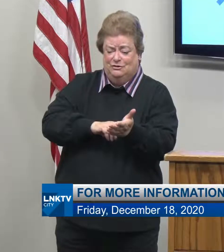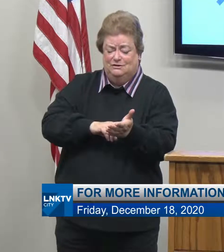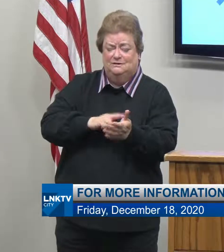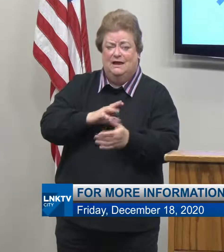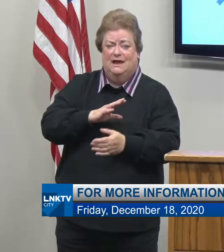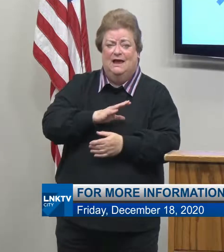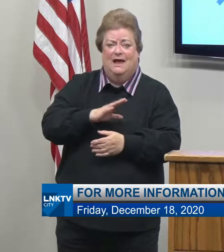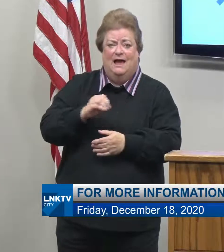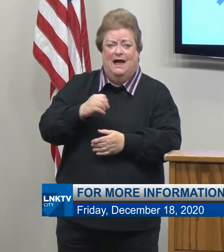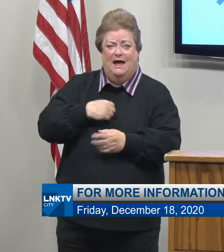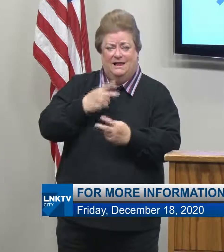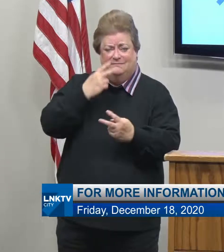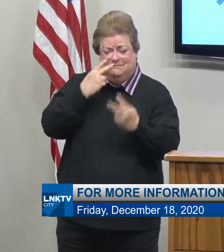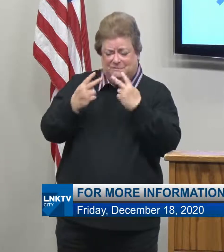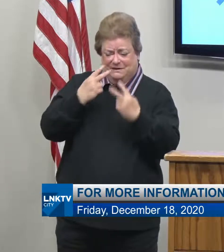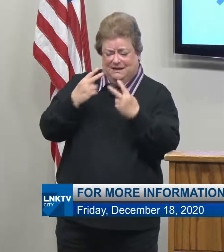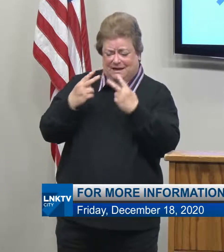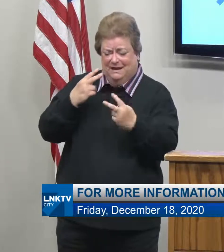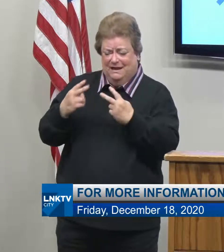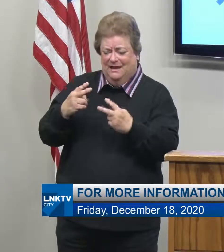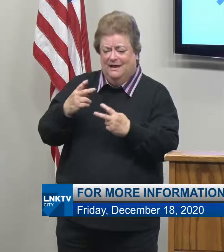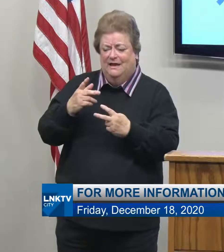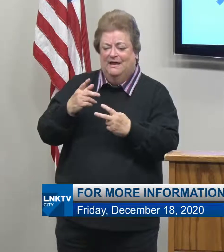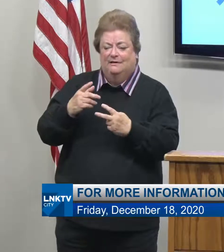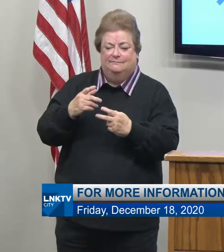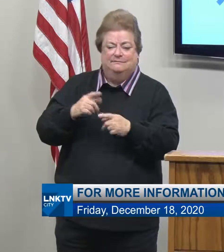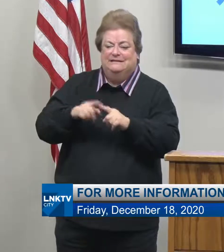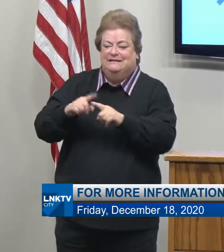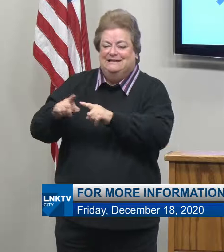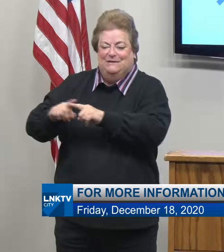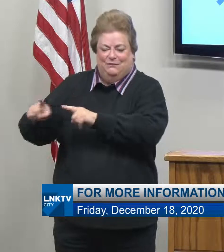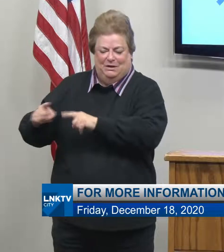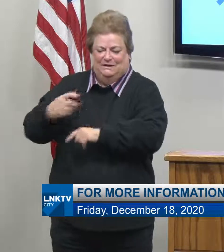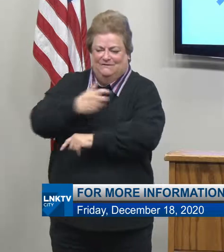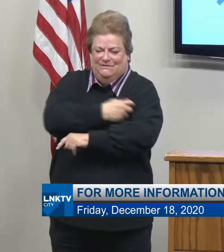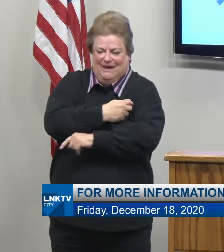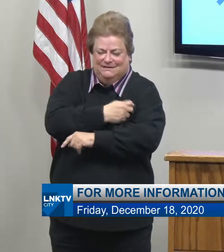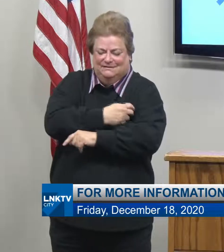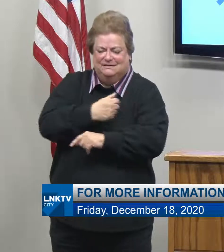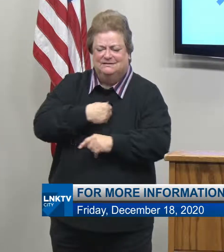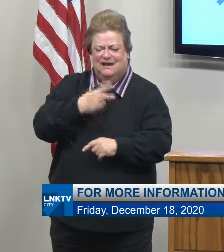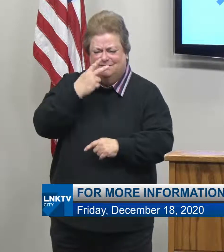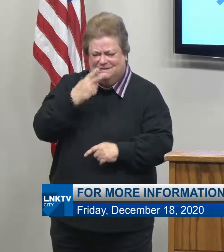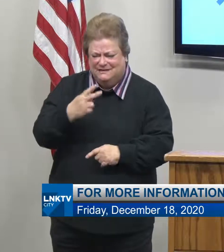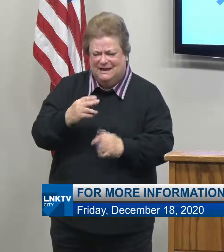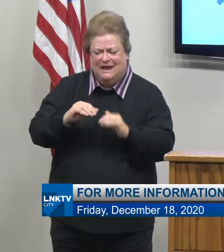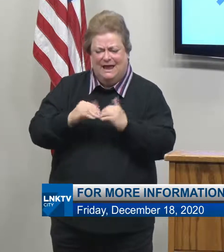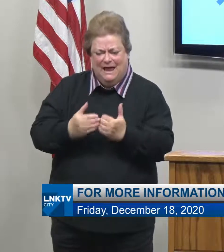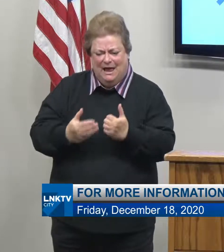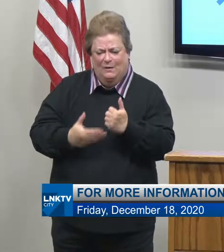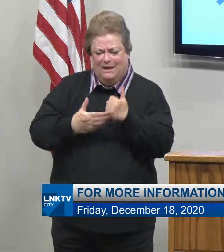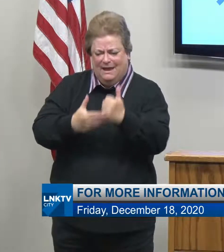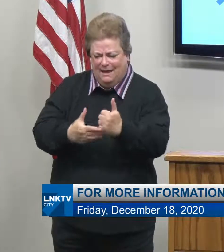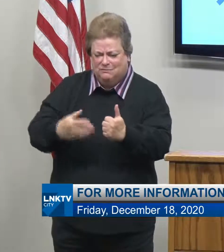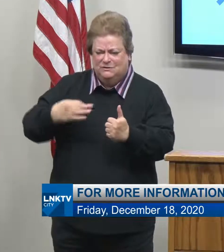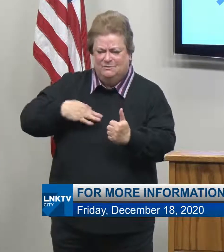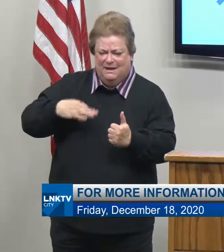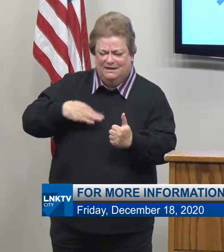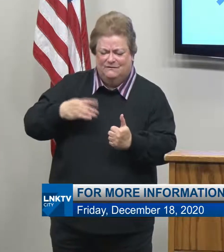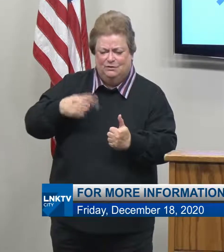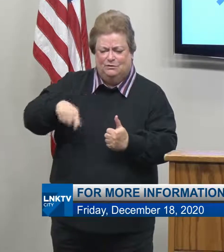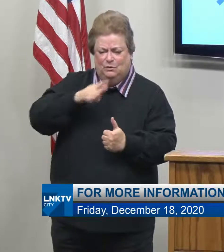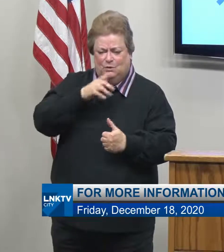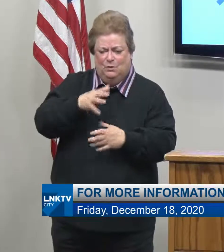professional, I've witnessed the release of several vaccines. I've seen the benefit they provided to those who received them and to